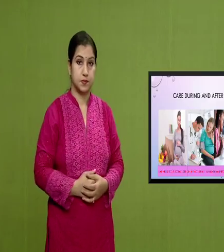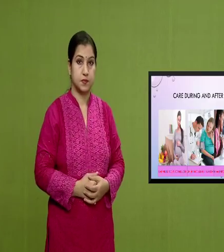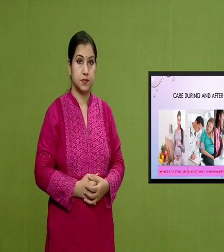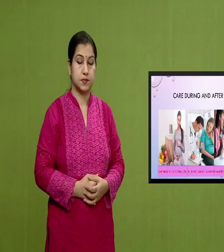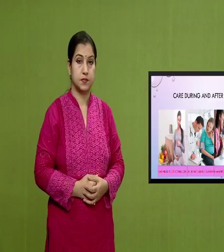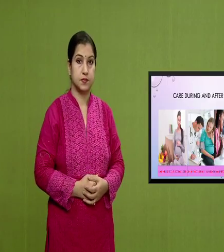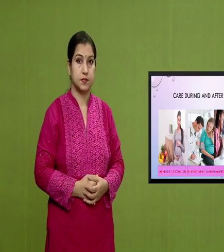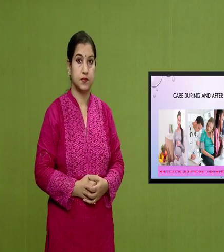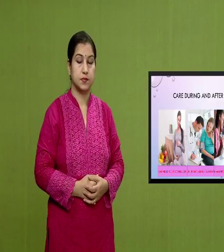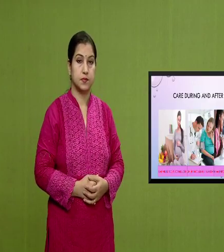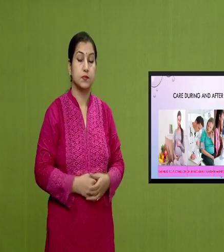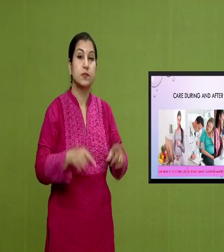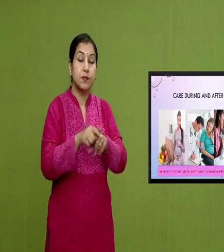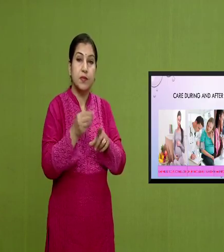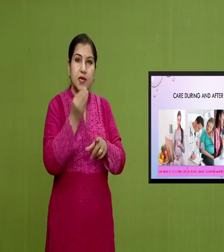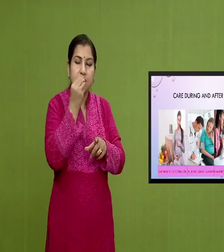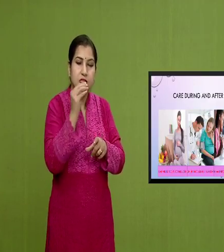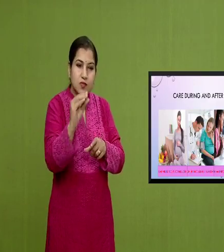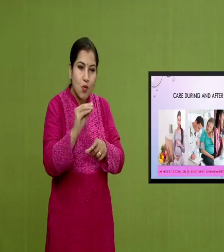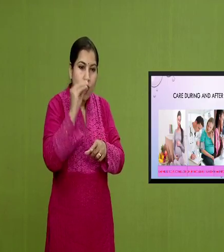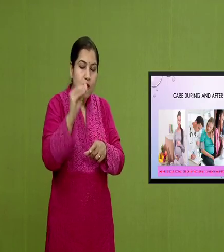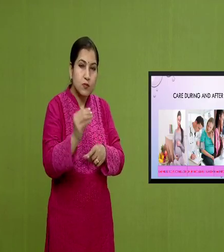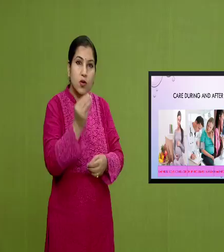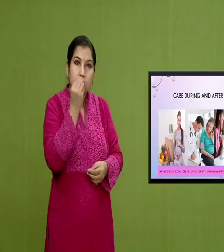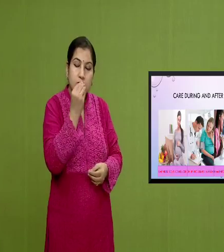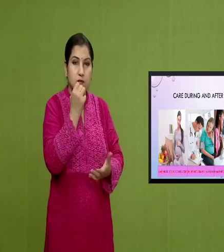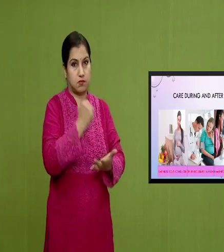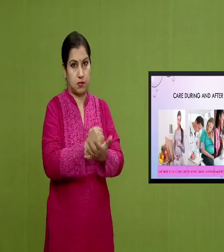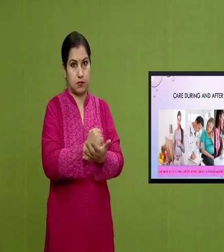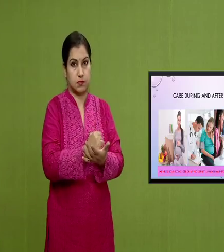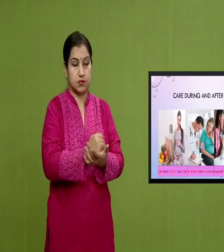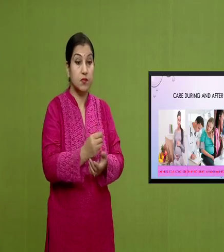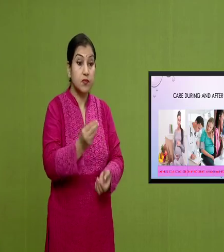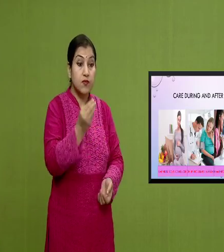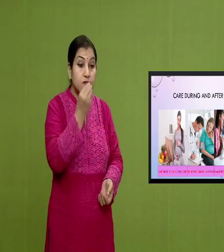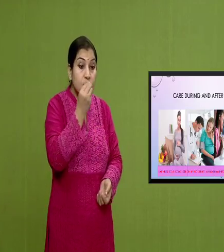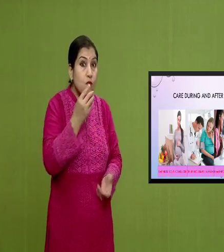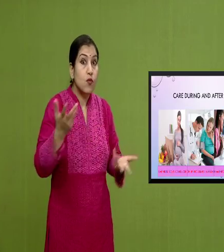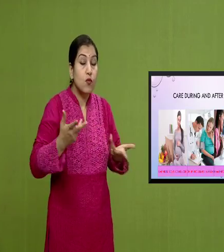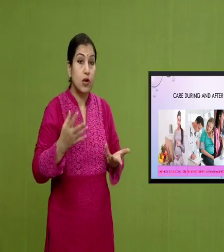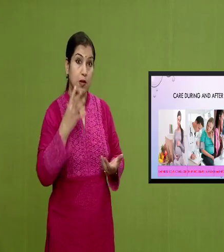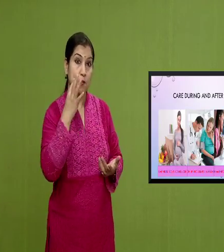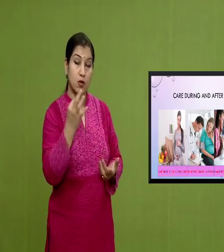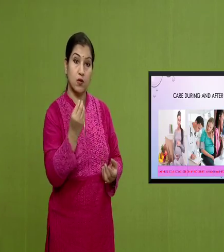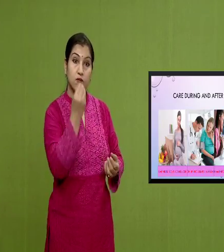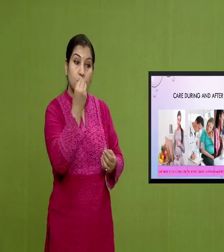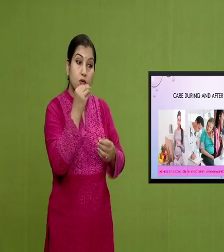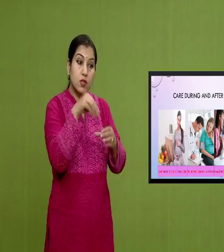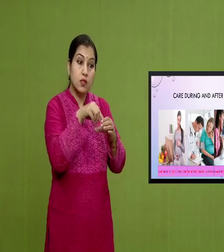Eat small size and nutritious foods at frequent